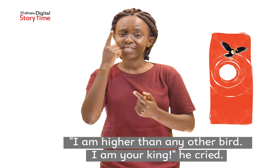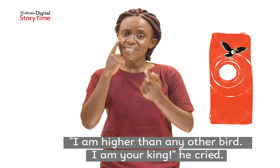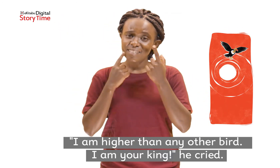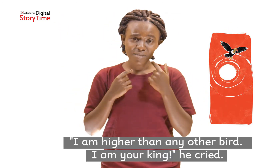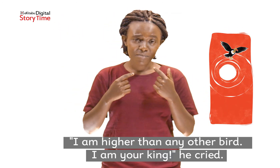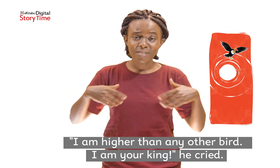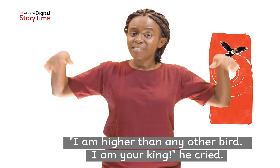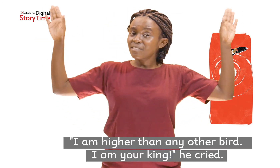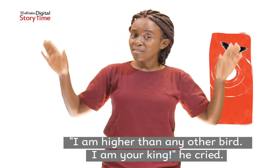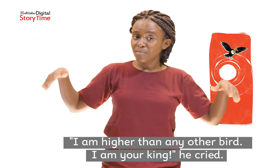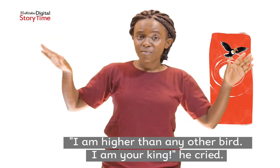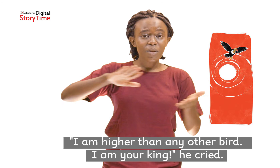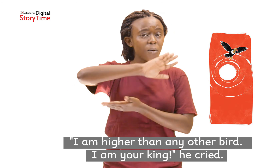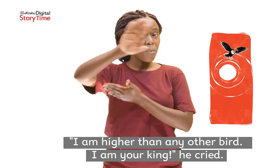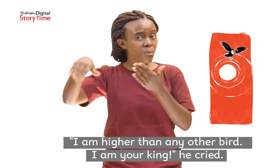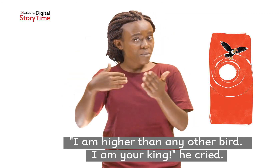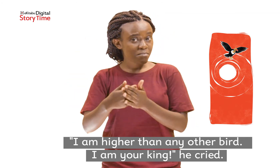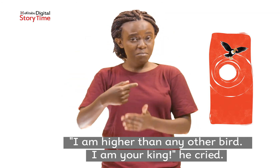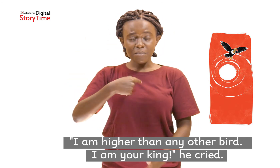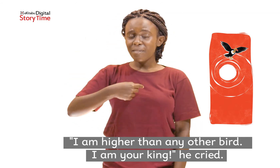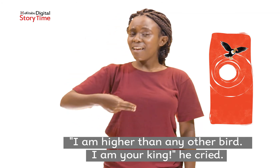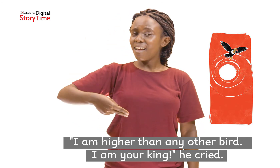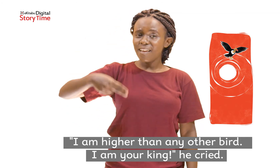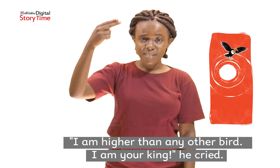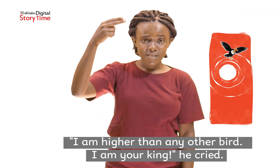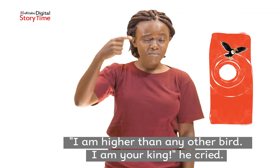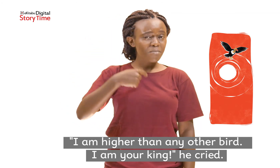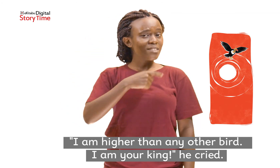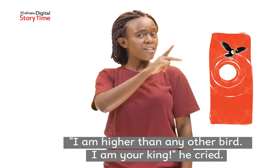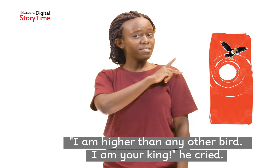"I am higher than any other bird. I am your king," he cried.